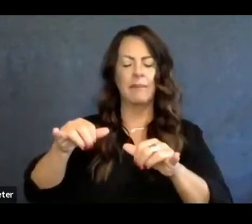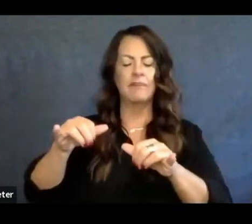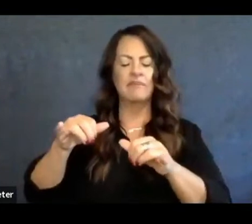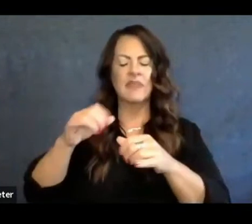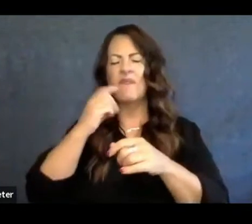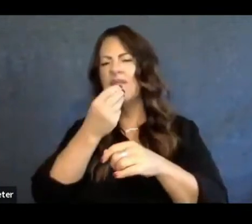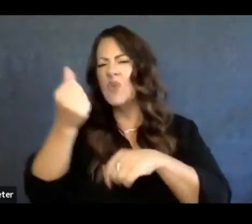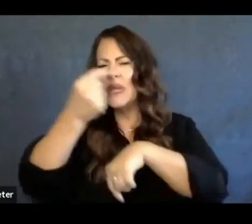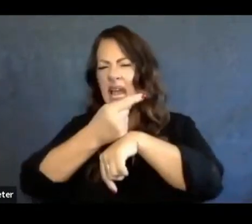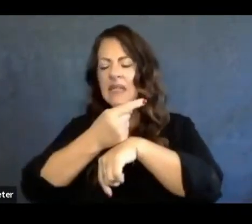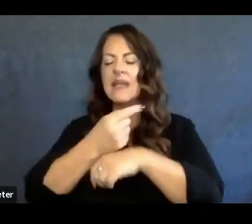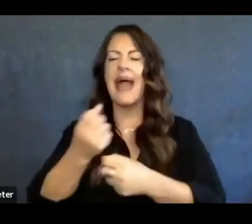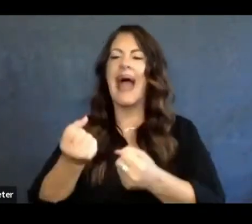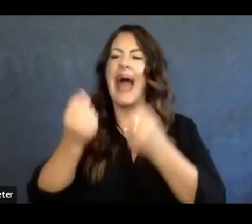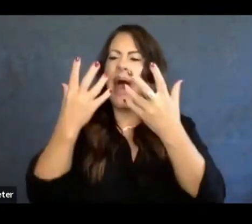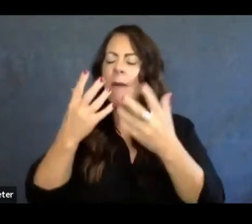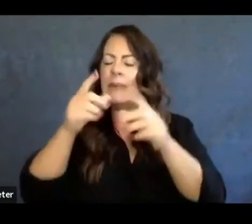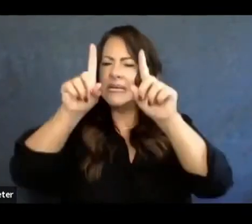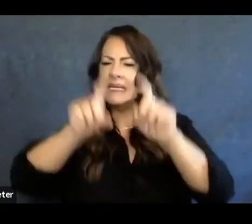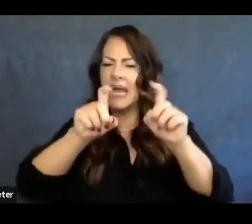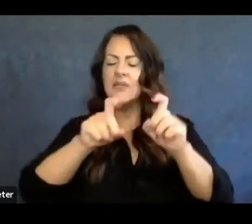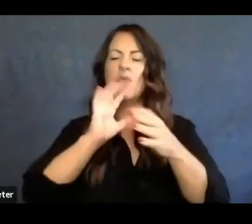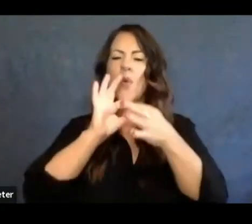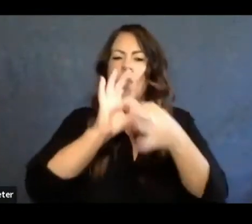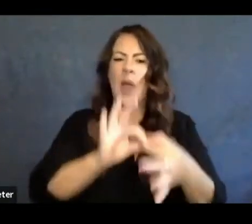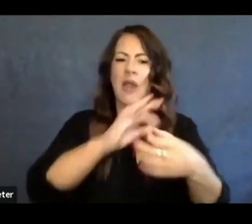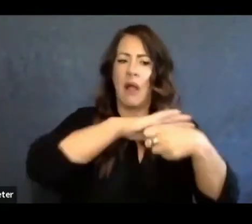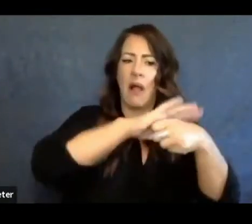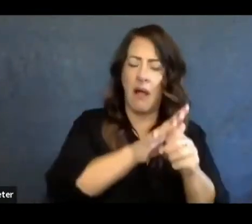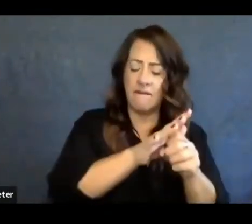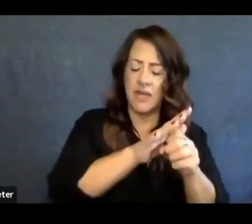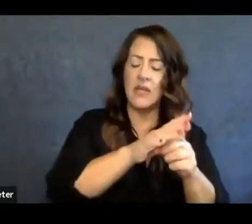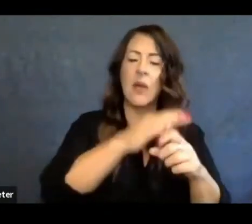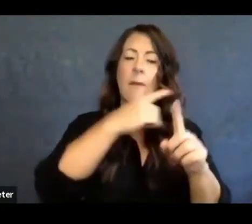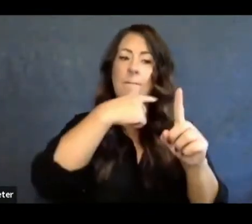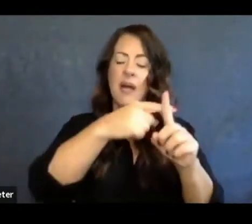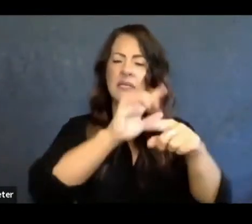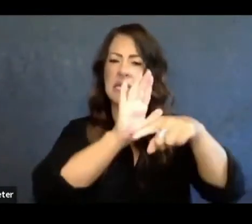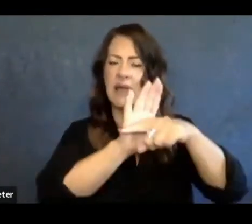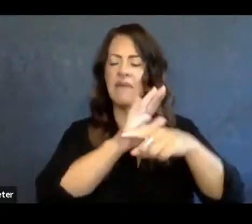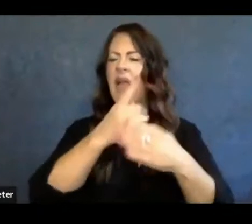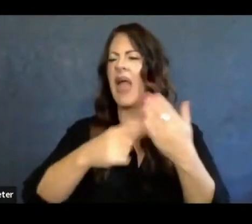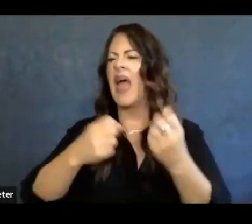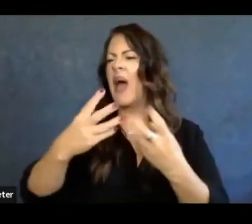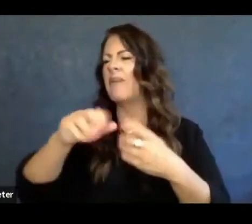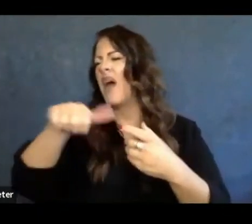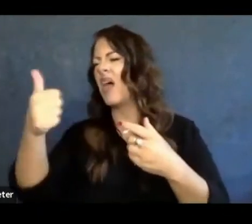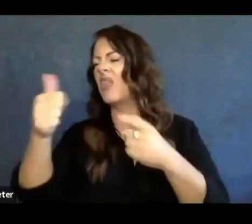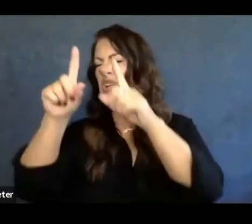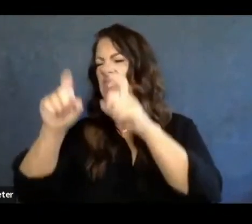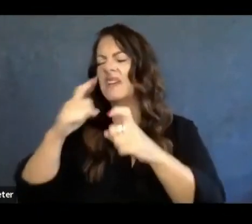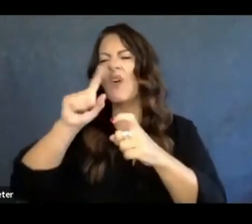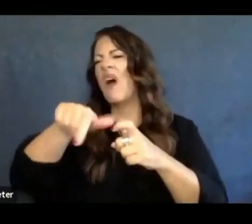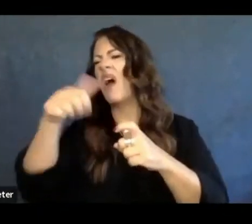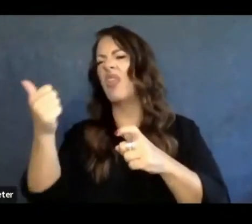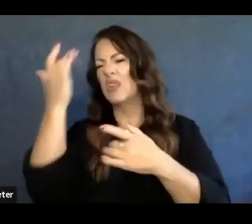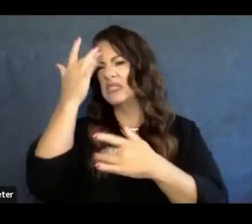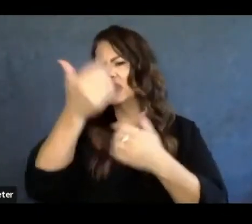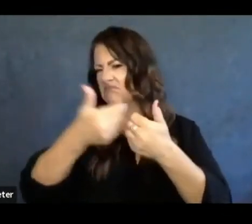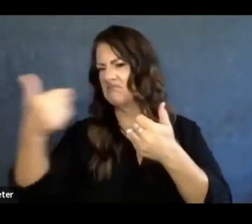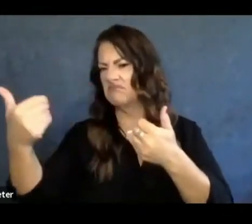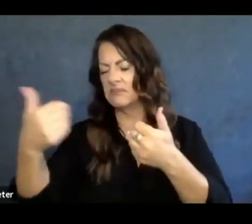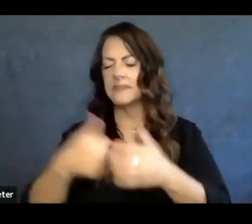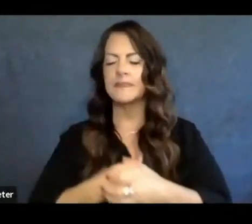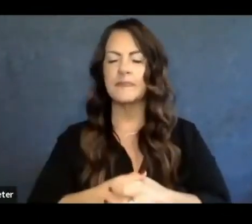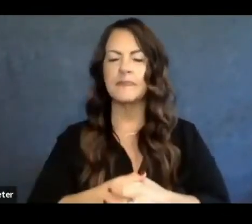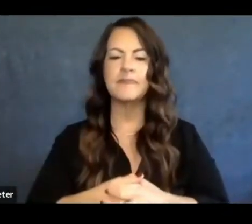COVID related and how many of those are positive versus negative tests. Jody Lebec, Los Angeles